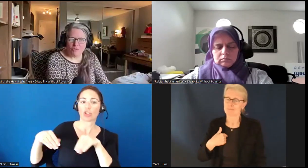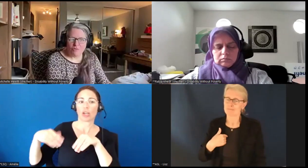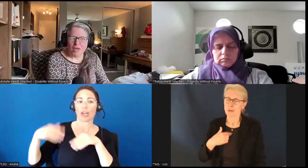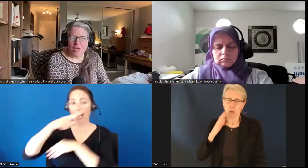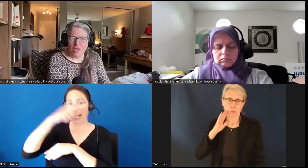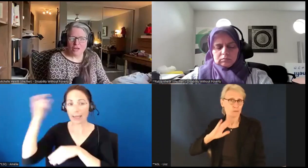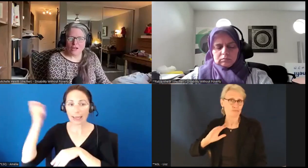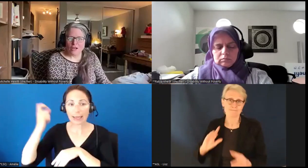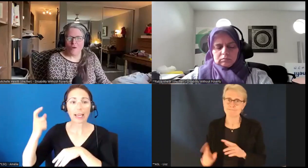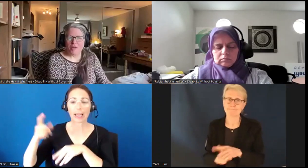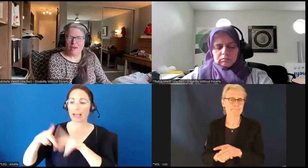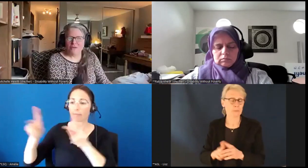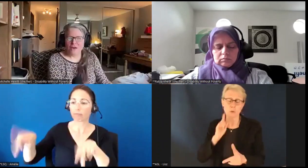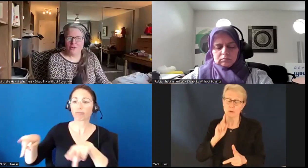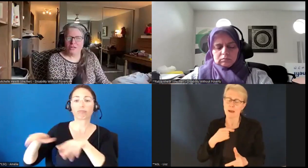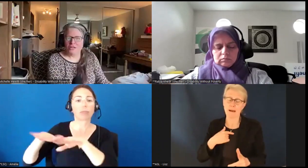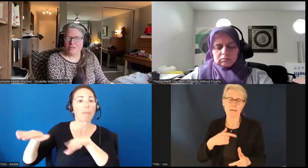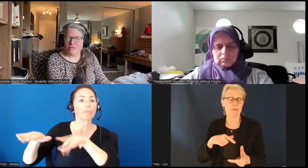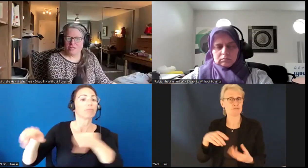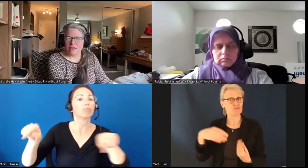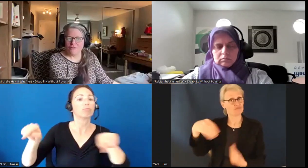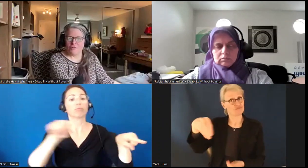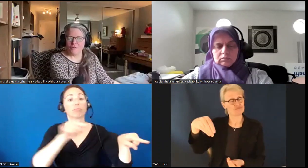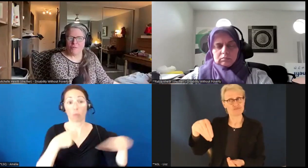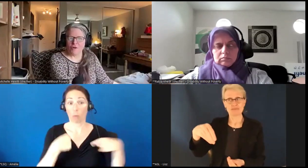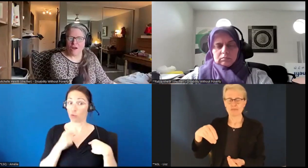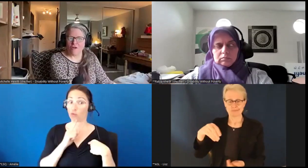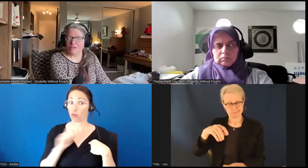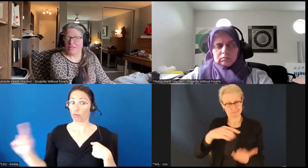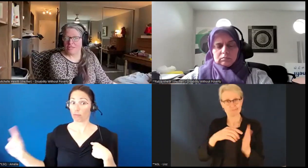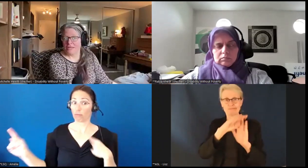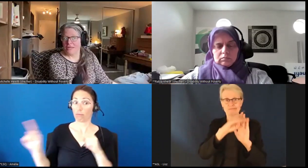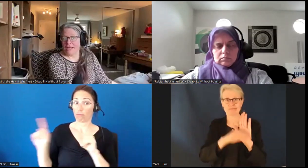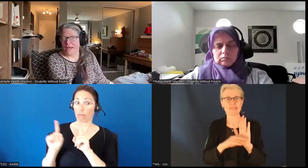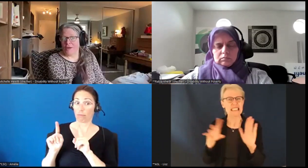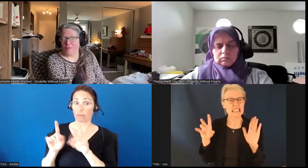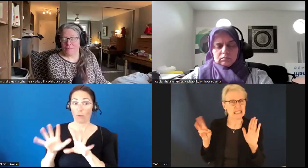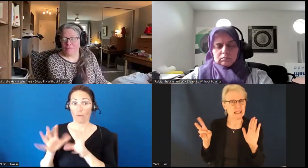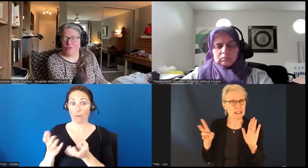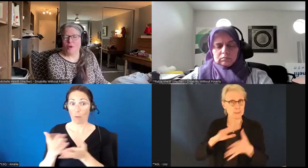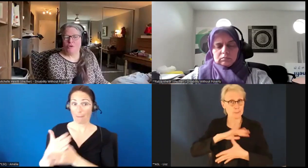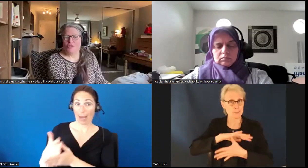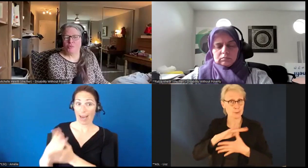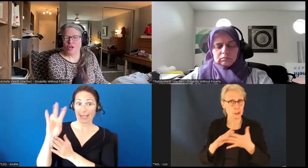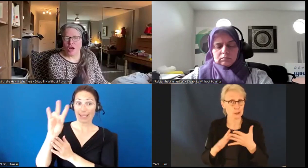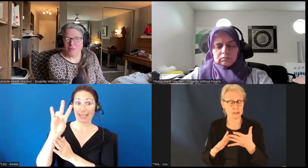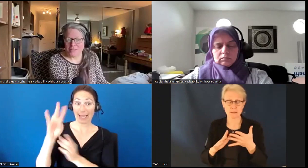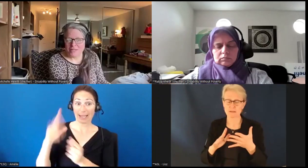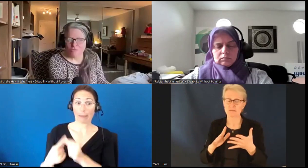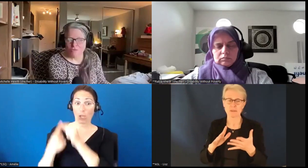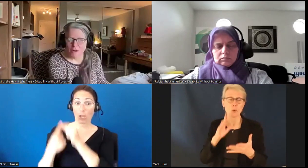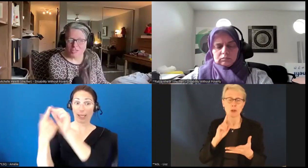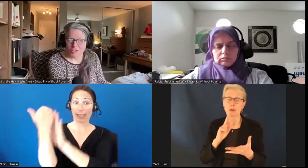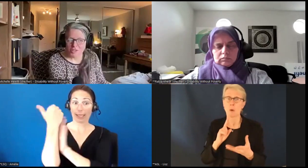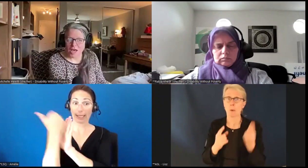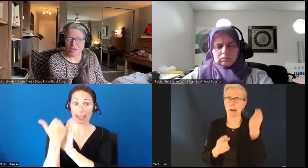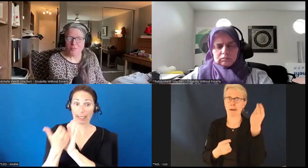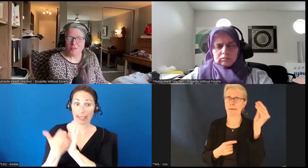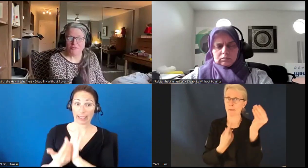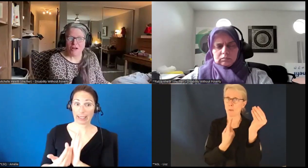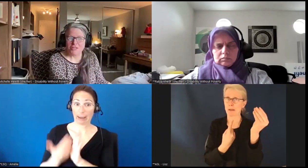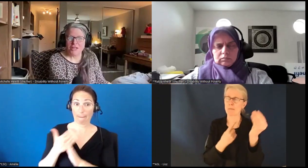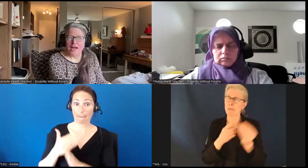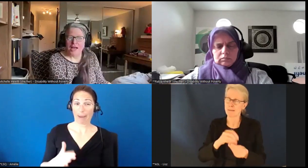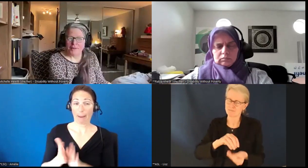have with me a copy of our 7 priorities, multiple copies. And every politician that I